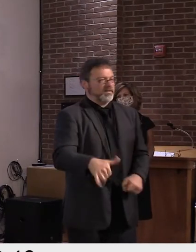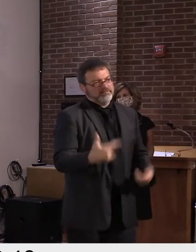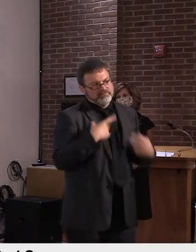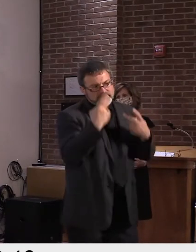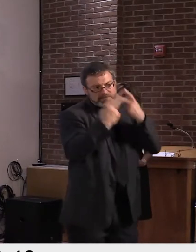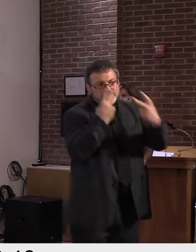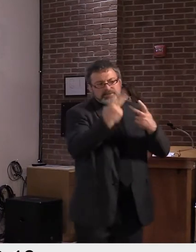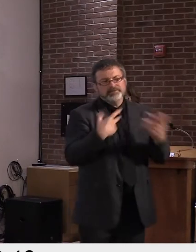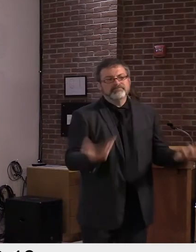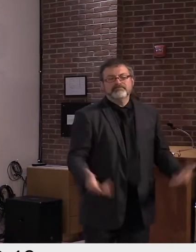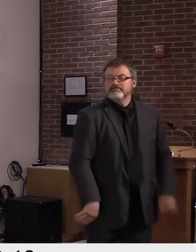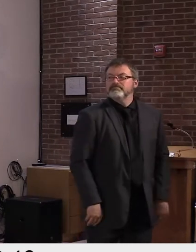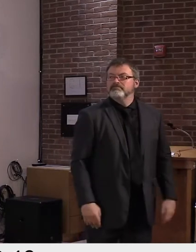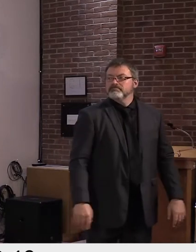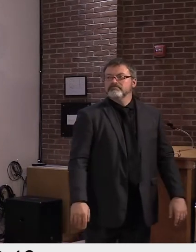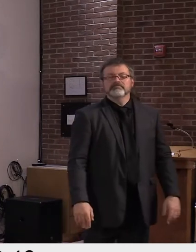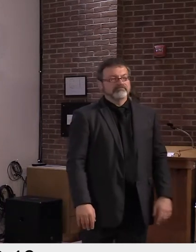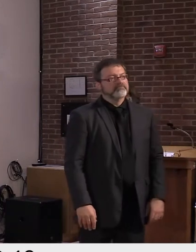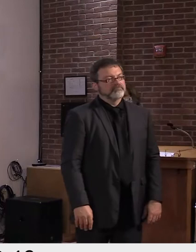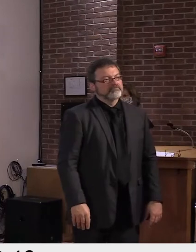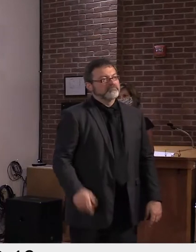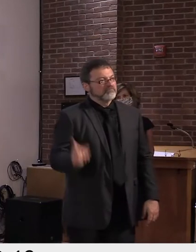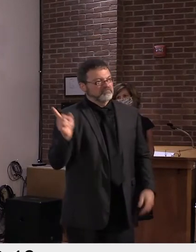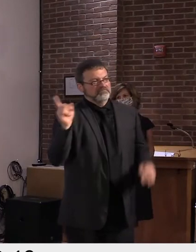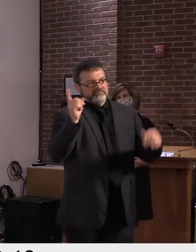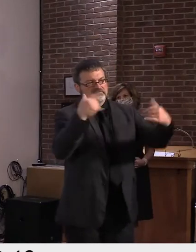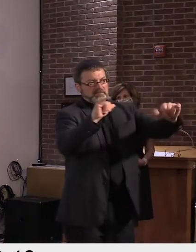probably accounts for a little bit as well.